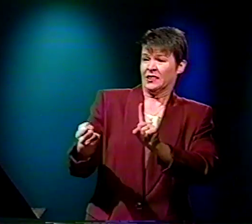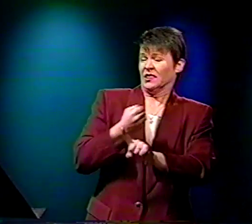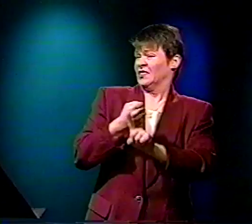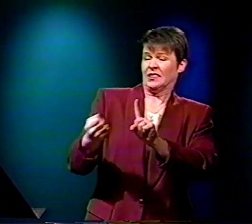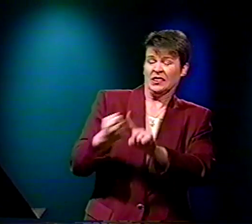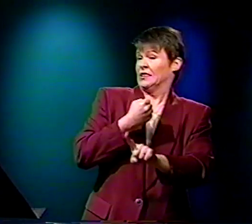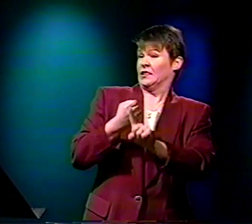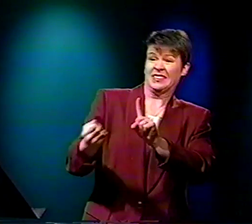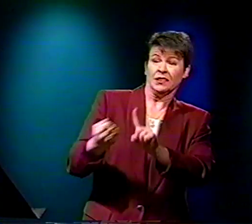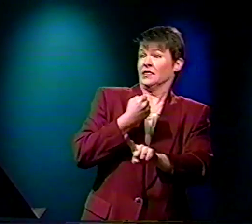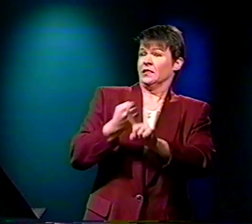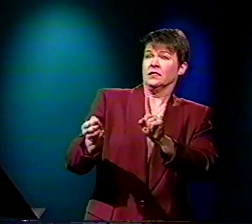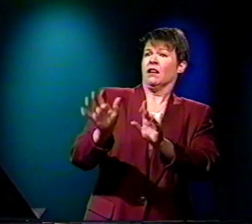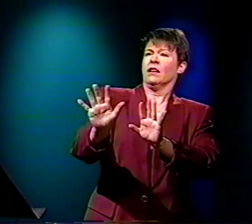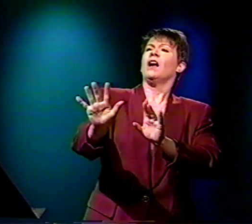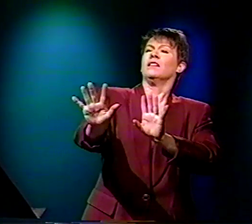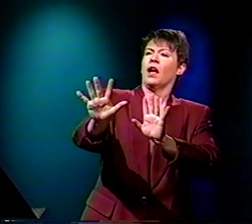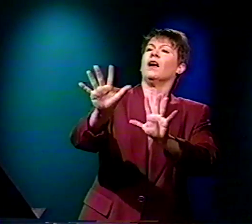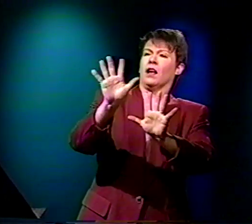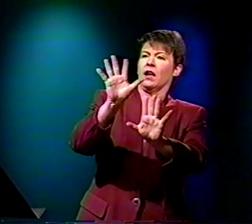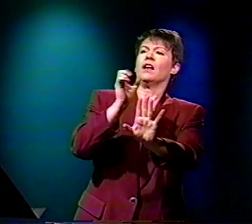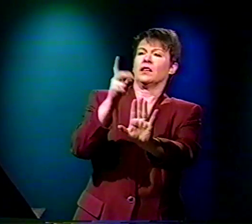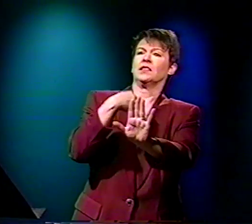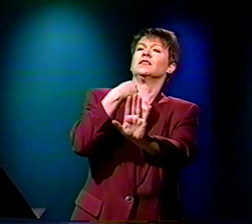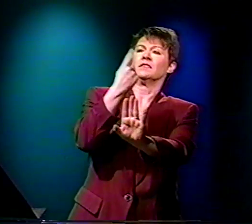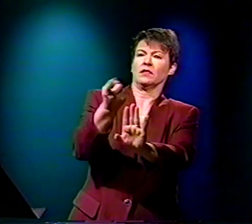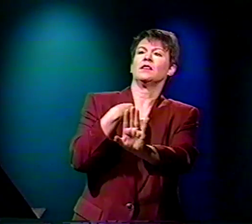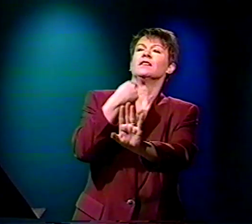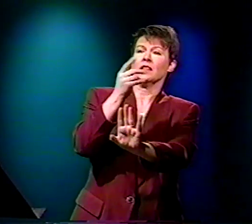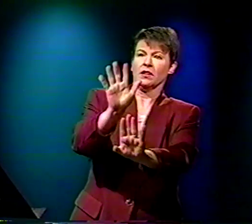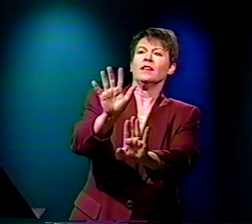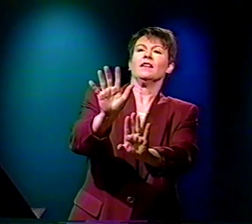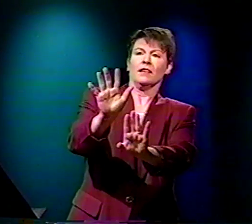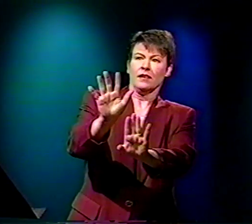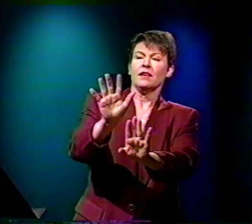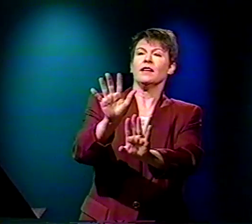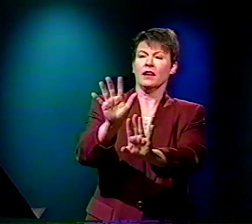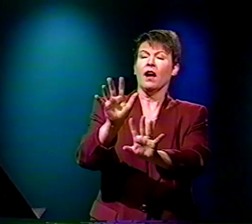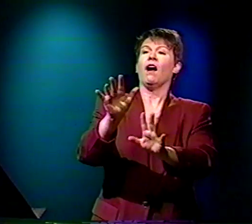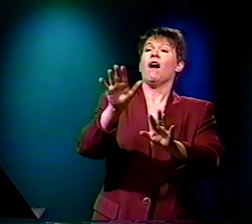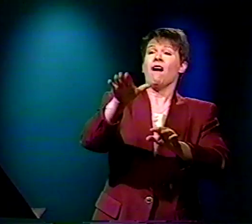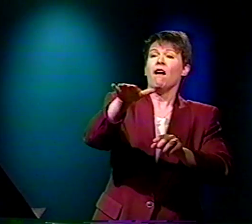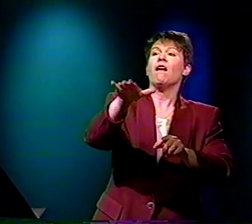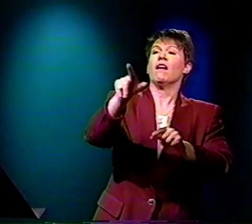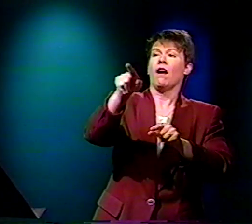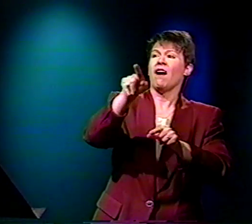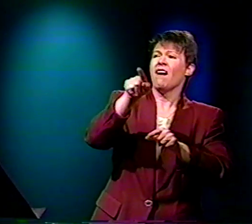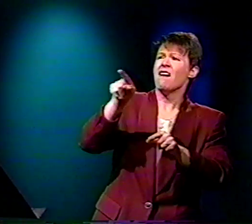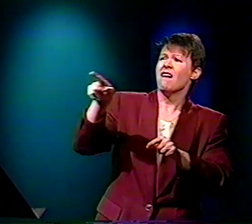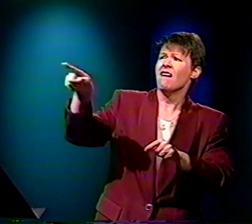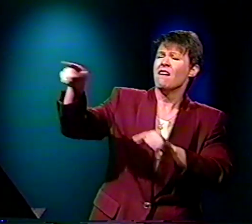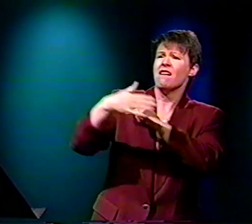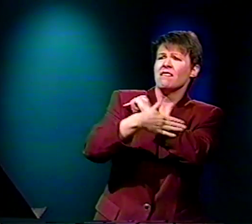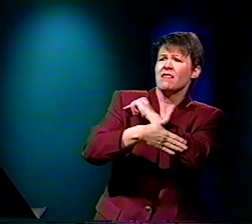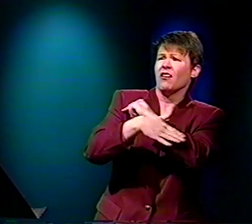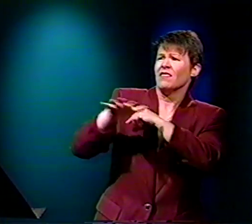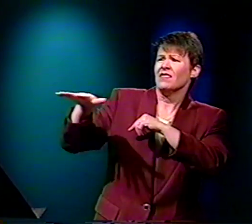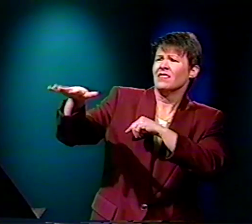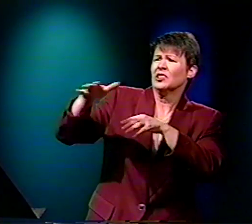beaten and beaten to get information from him. And finally, he says, I'll tell you, I'll tell you, I'll confess. He says, out in the